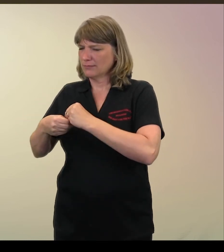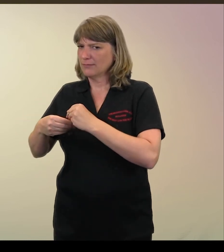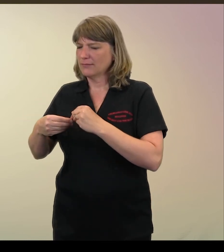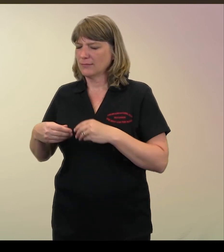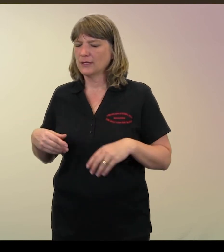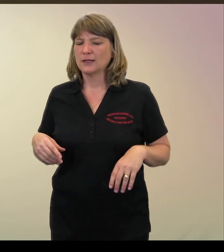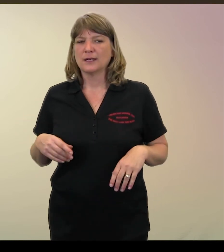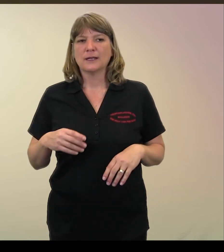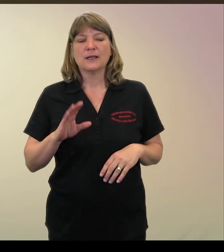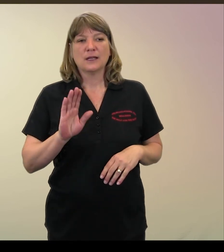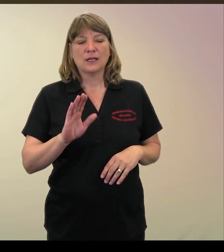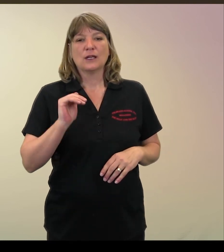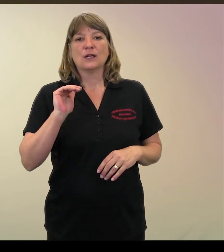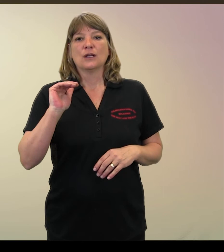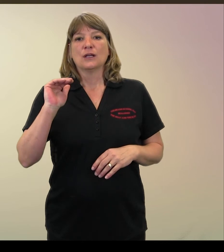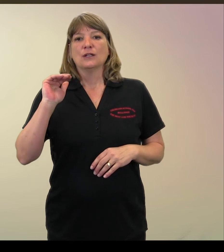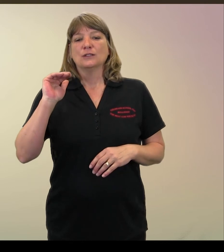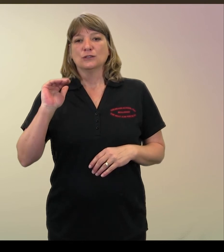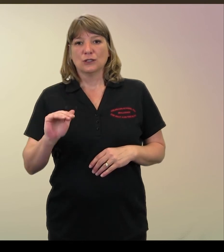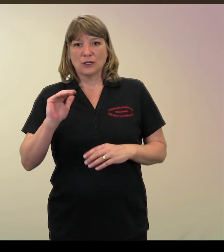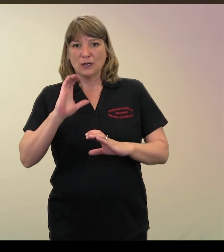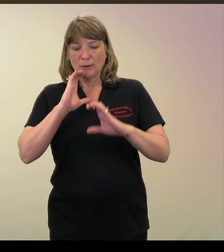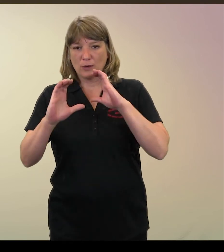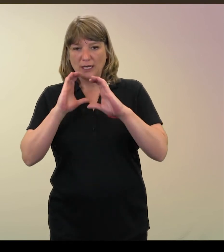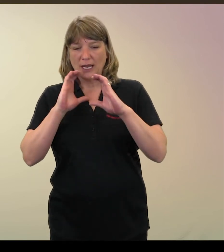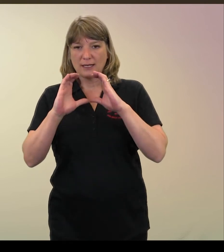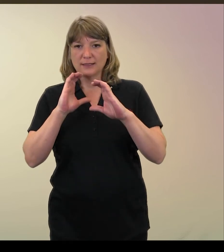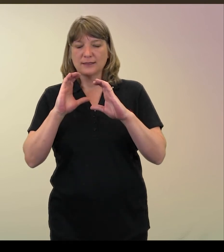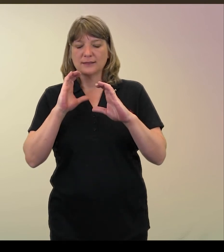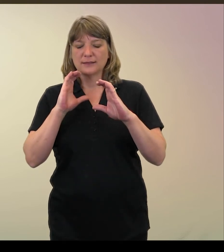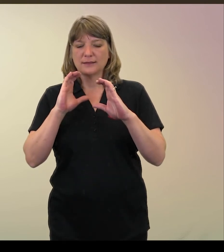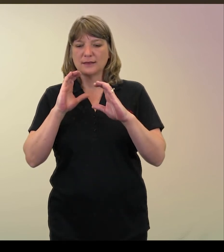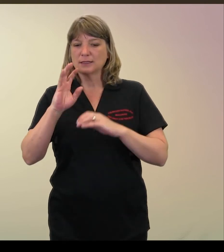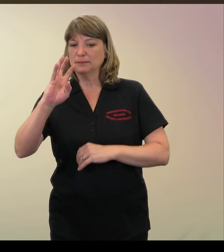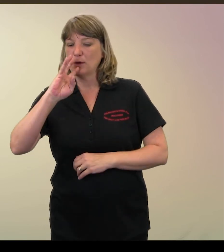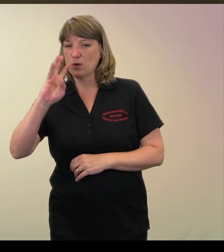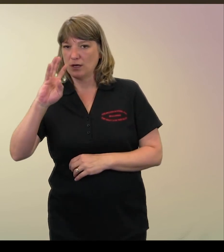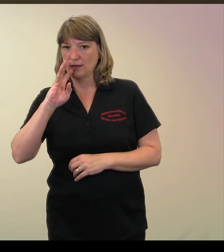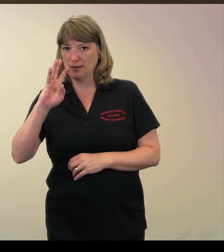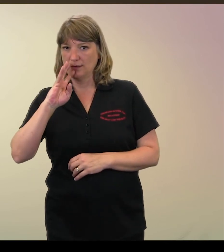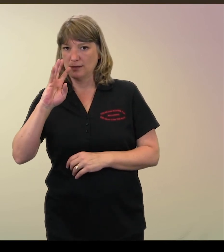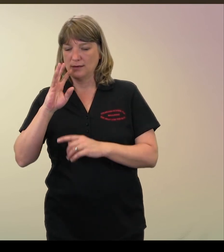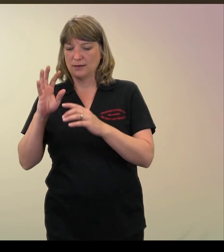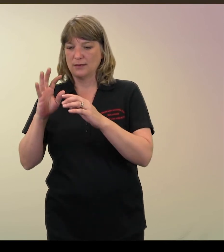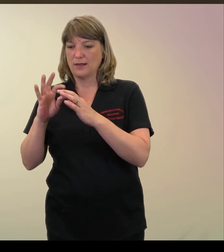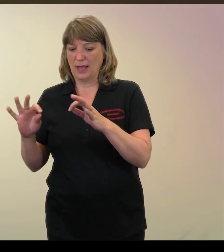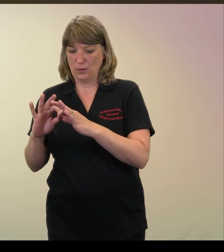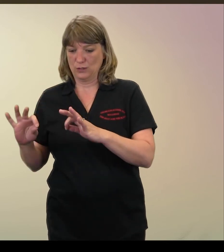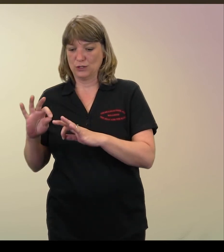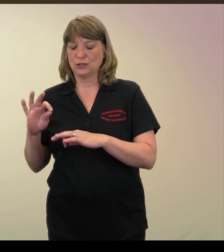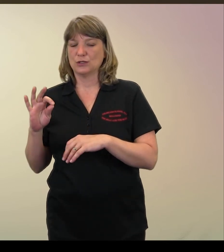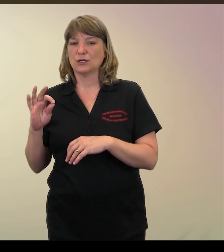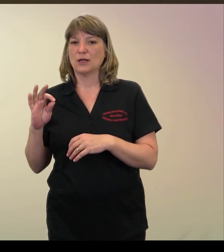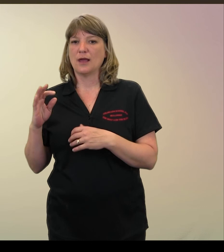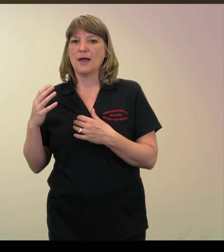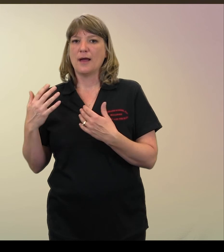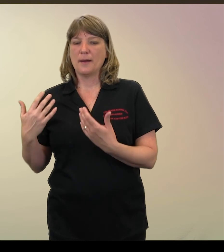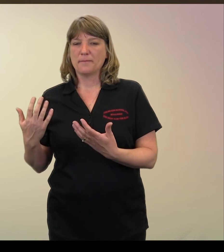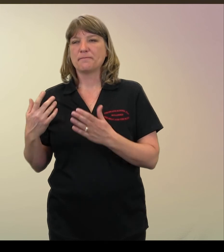different. So for children who communicate using a spoken